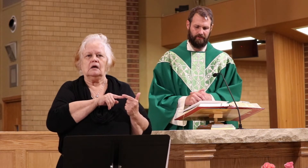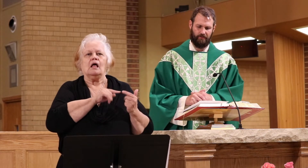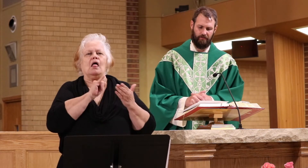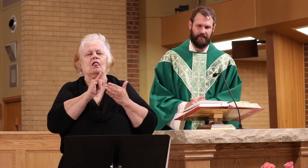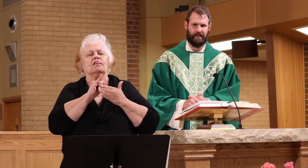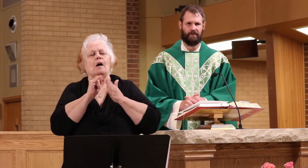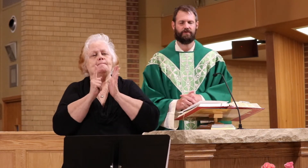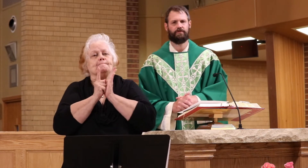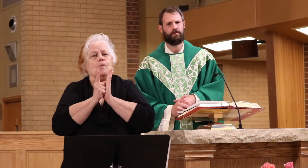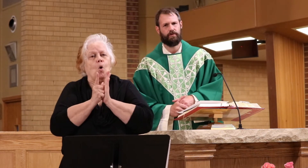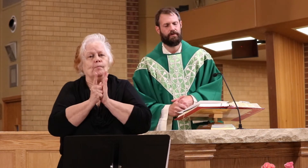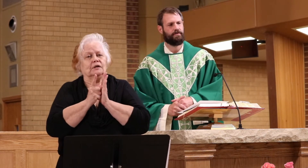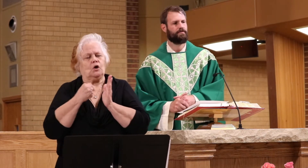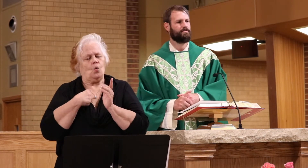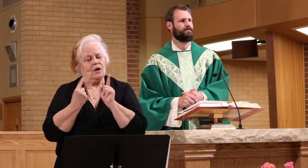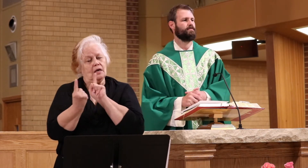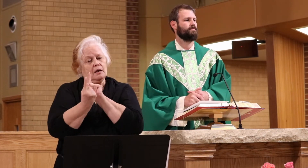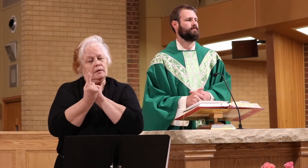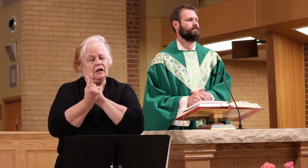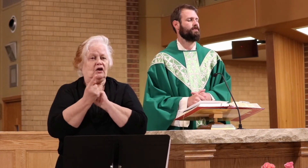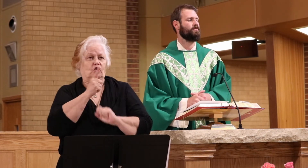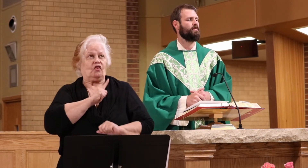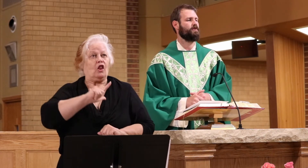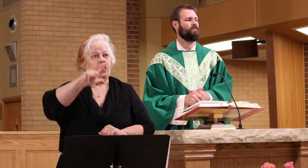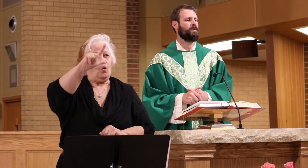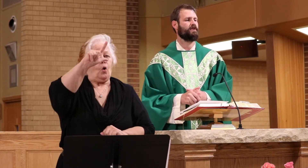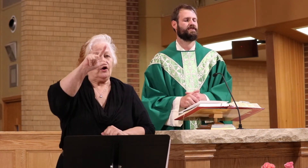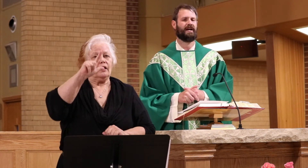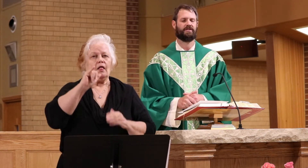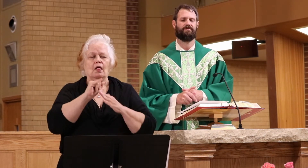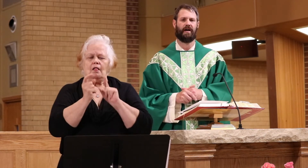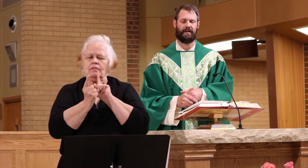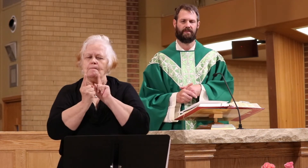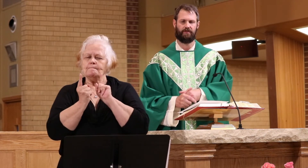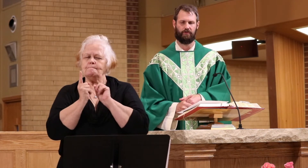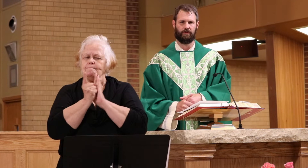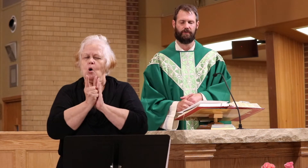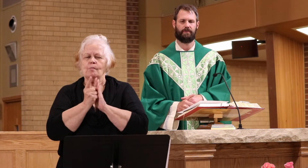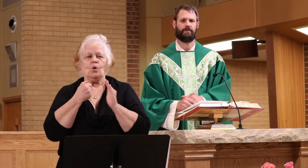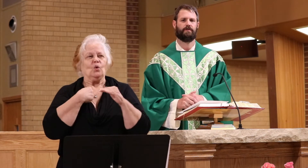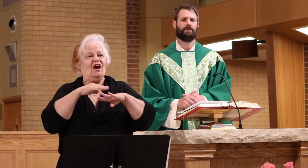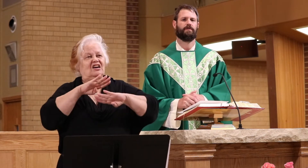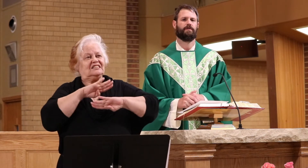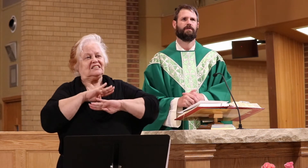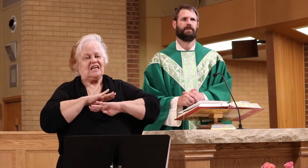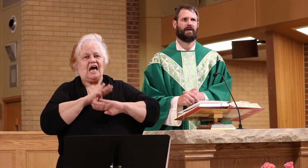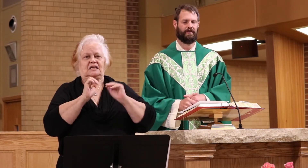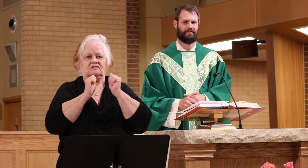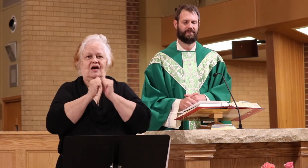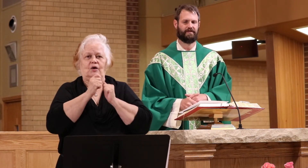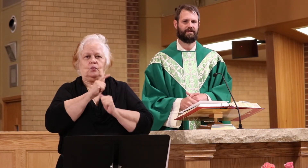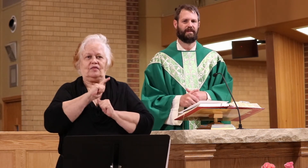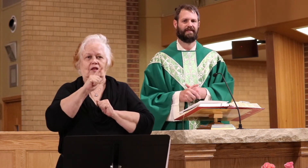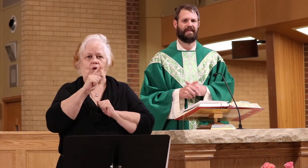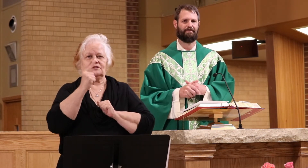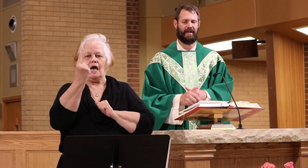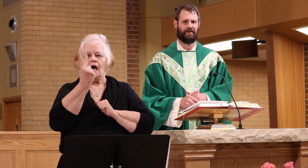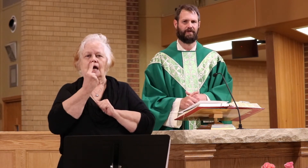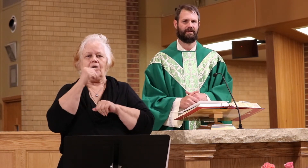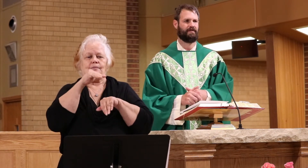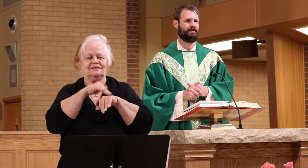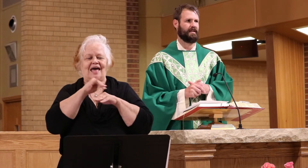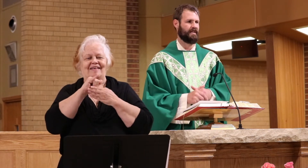The moment we encounter the Lord, the moment we are satisfied in the Lord, comes at